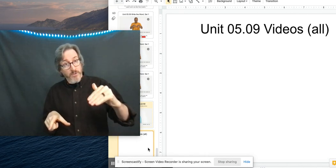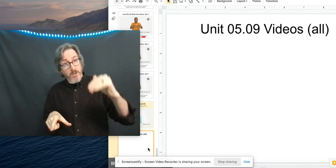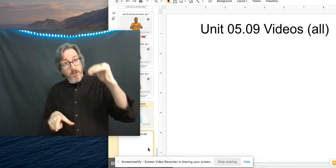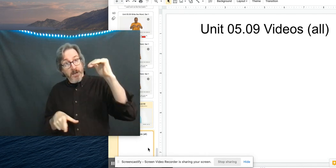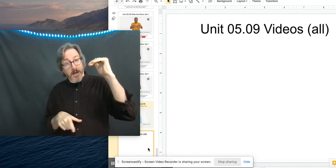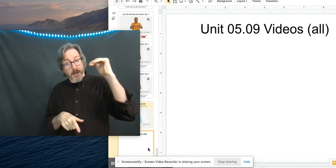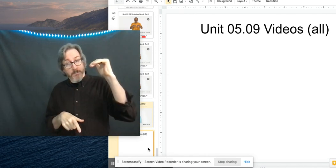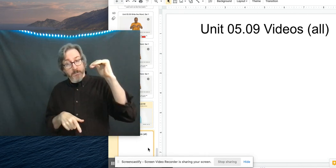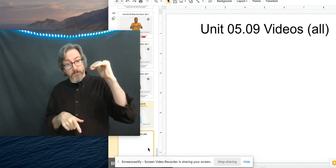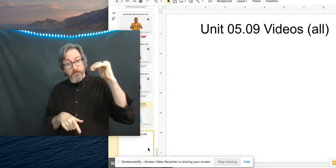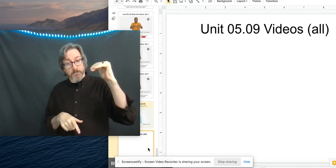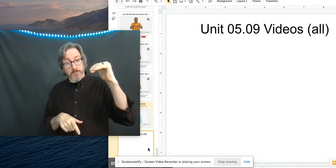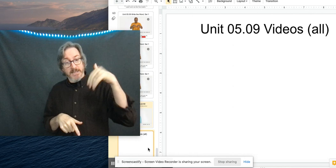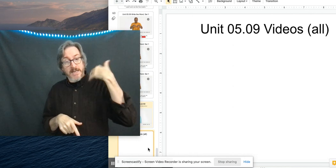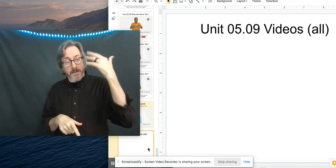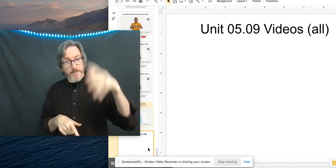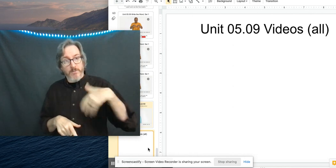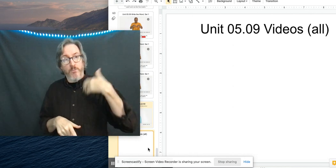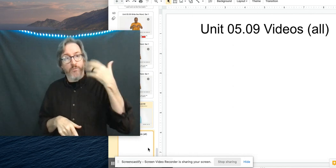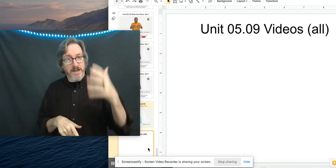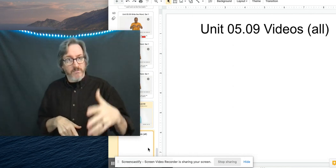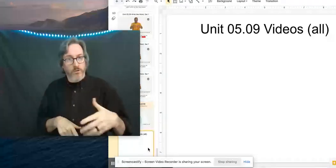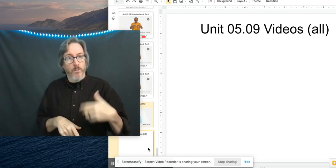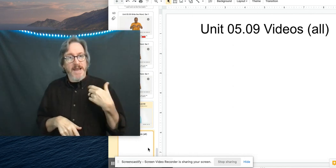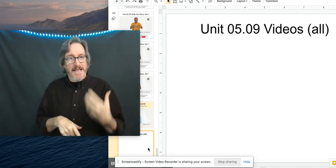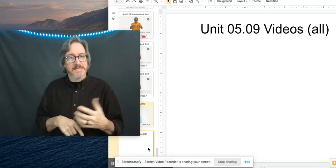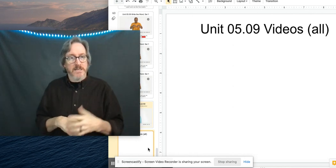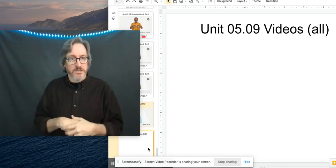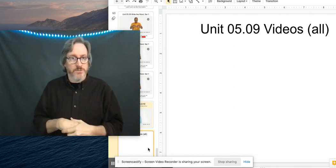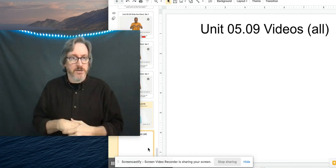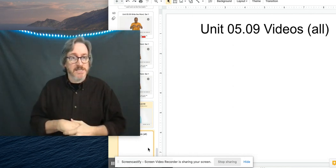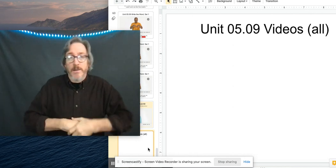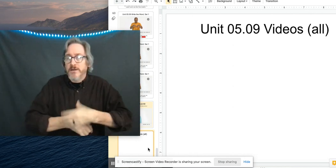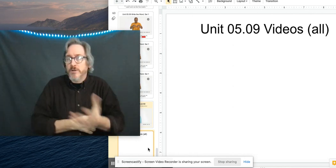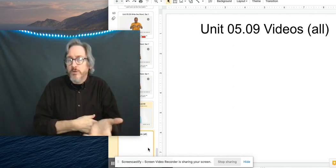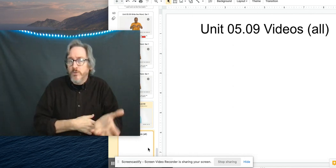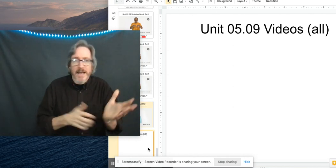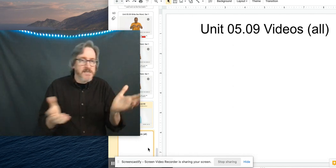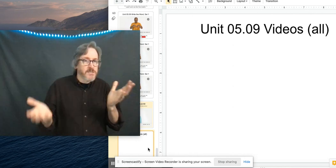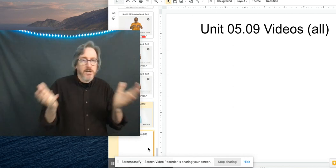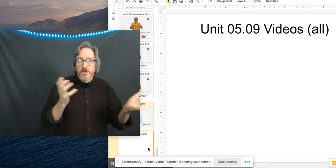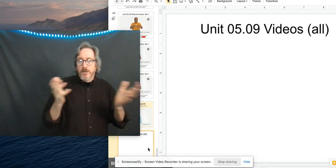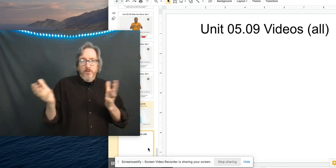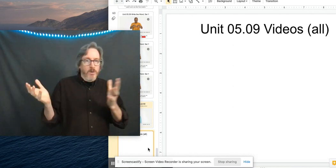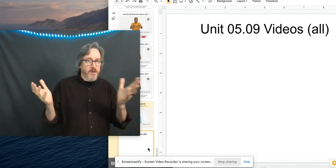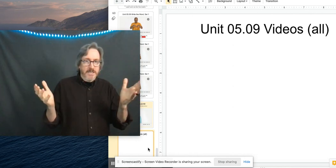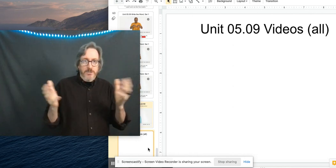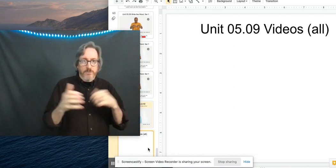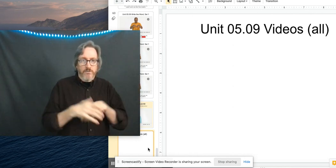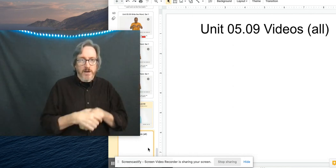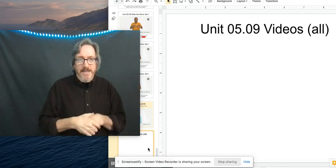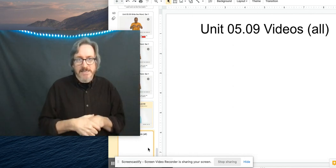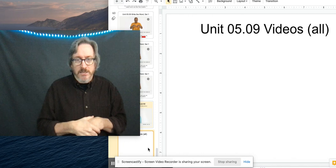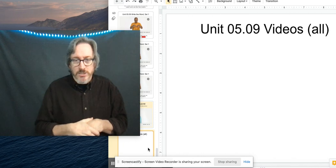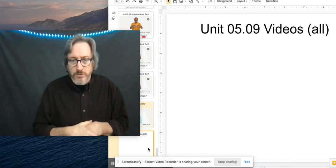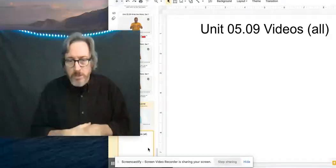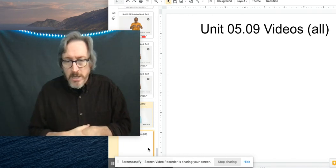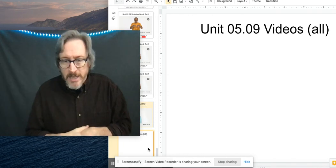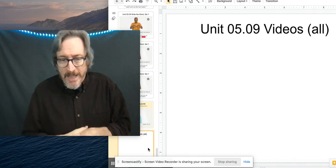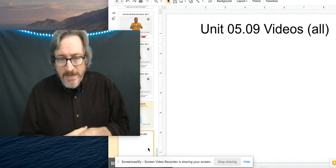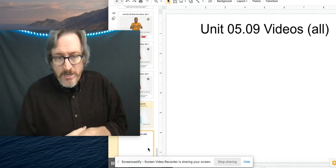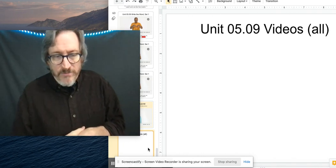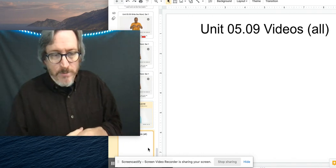help get a little bit more ready for when ASL 2 starts. Now, I don't know who has what teacher for ASL